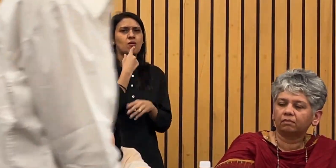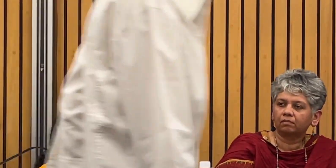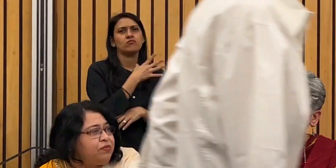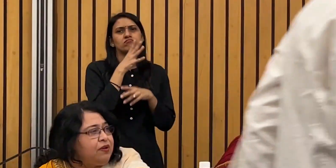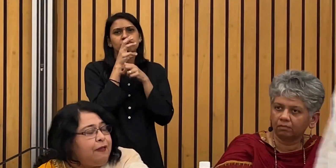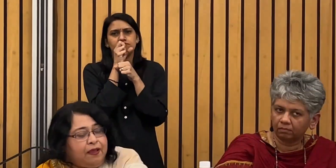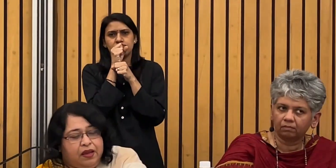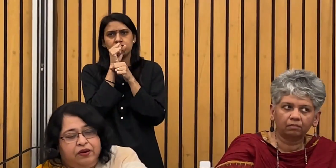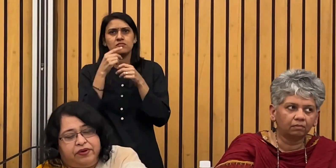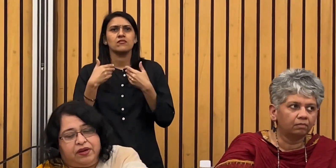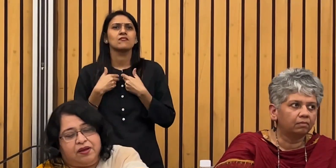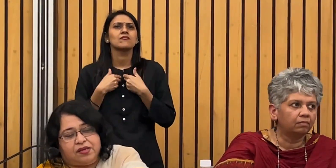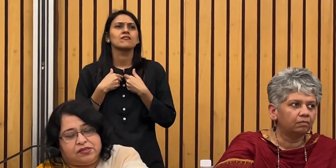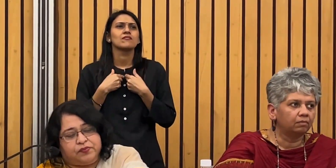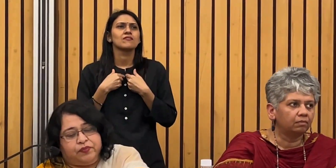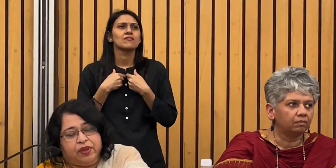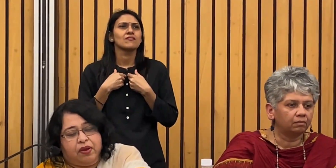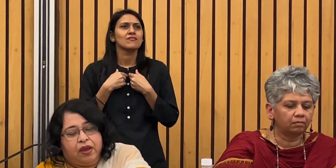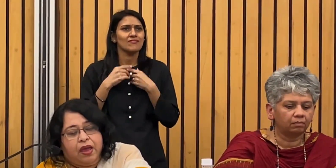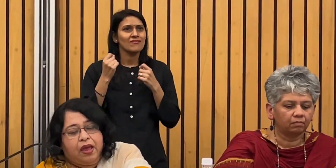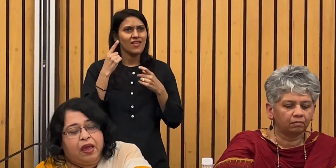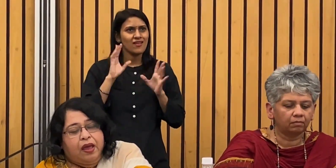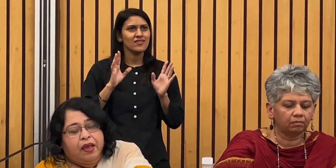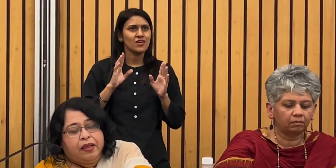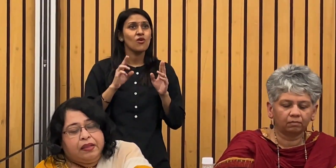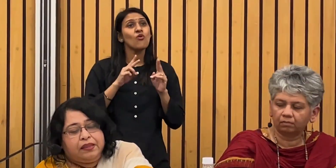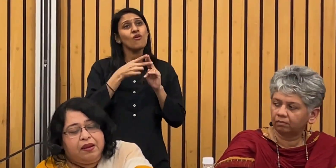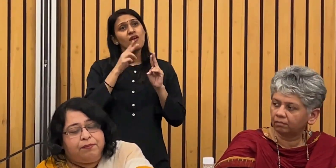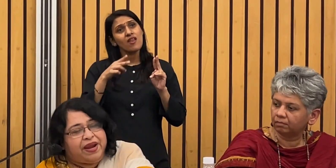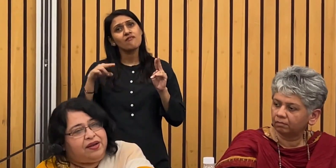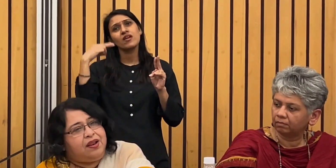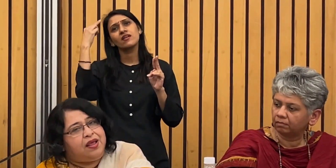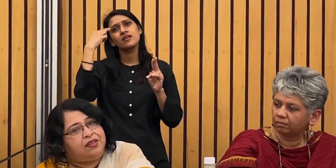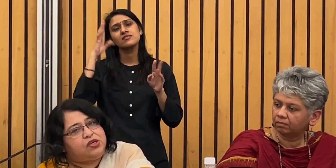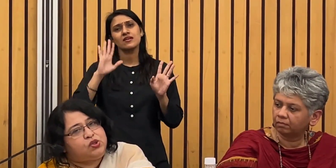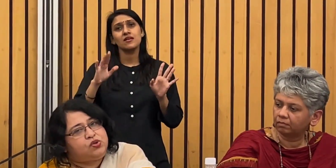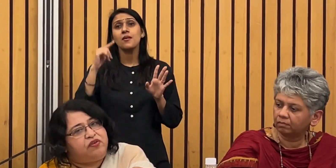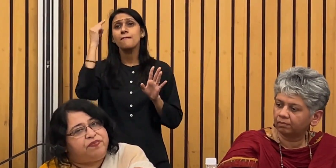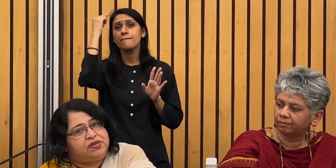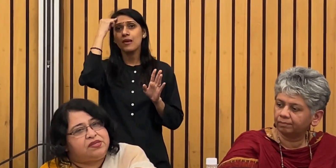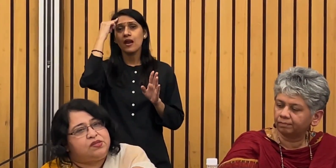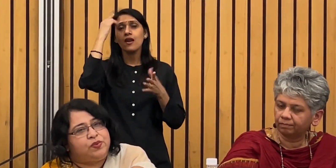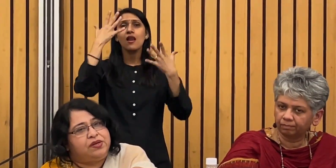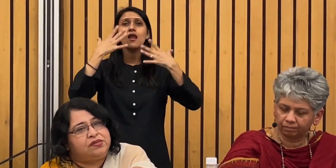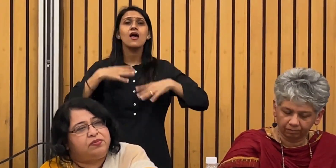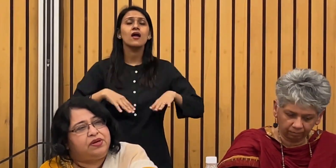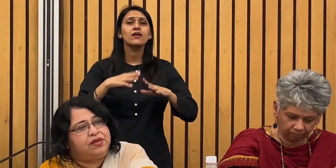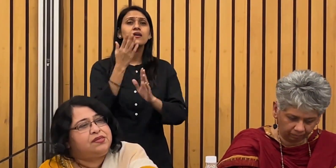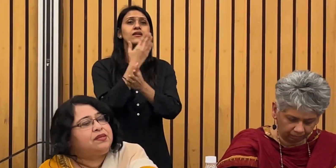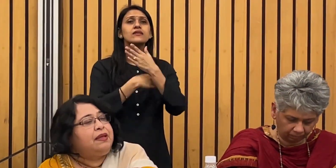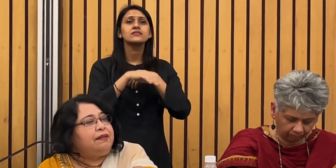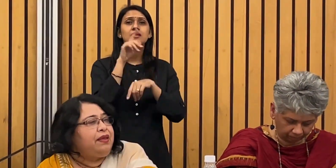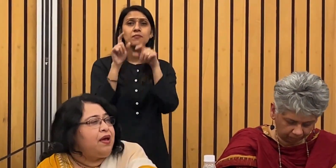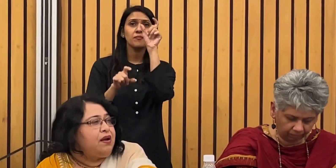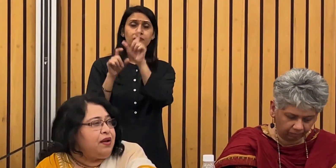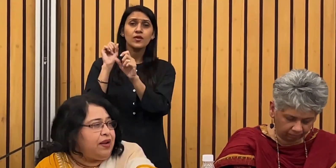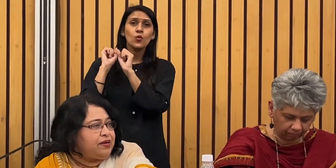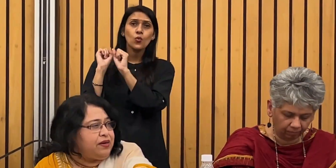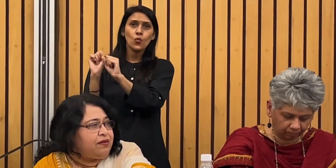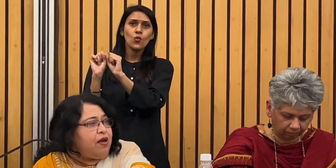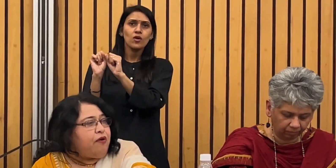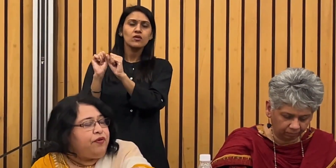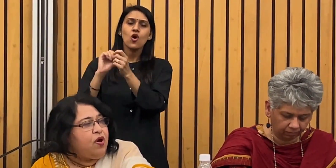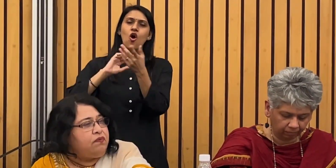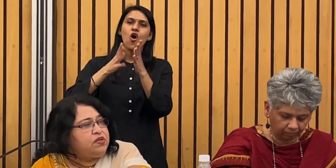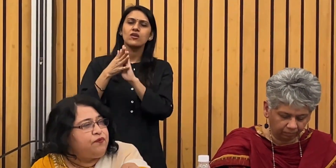are comfortable in treating us, then mental health issues of persons with disabilities, they are